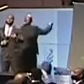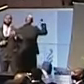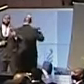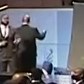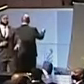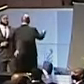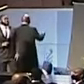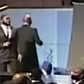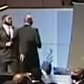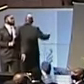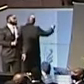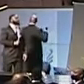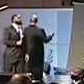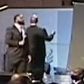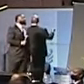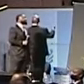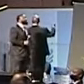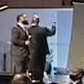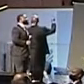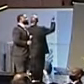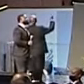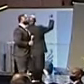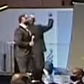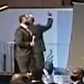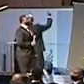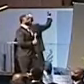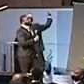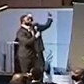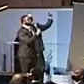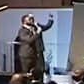of the soul.